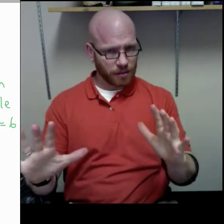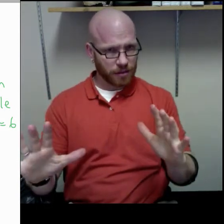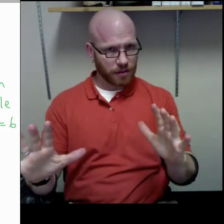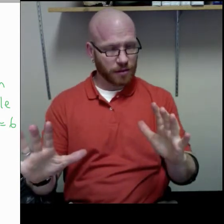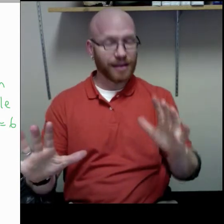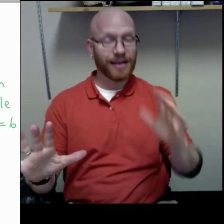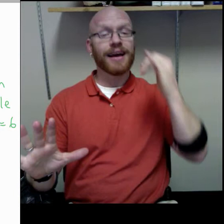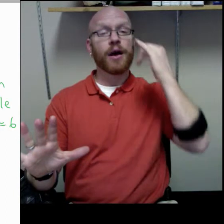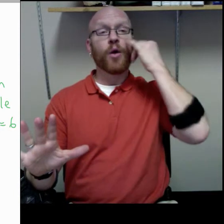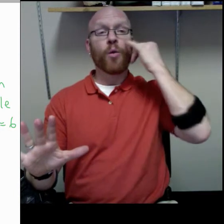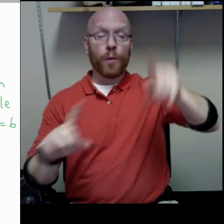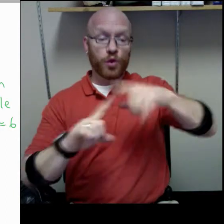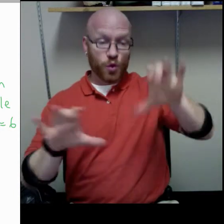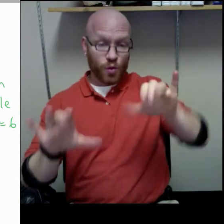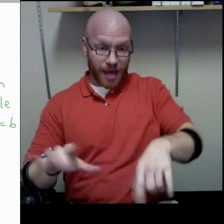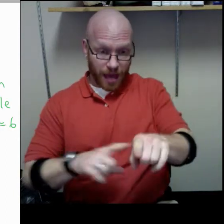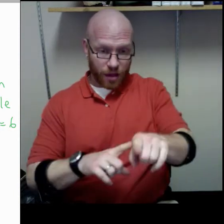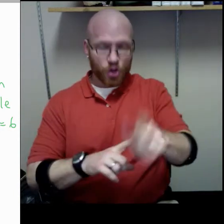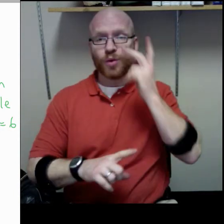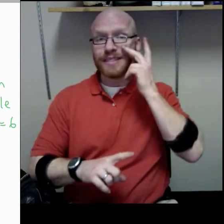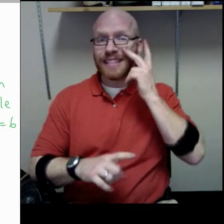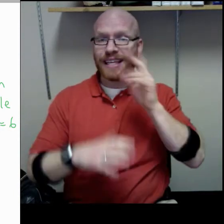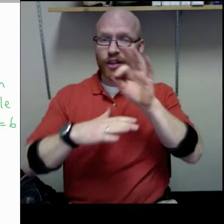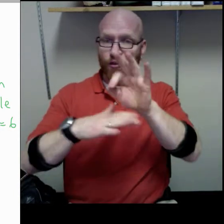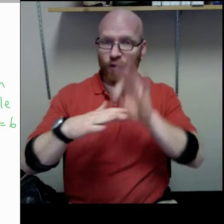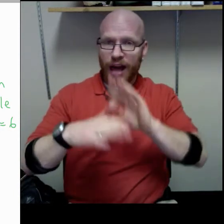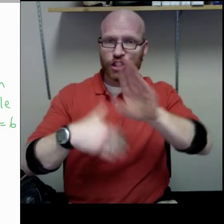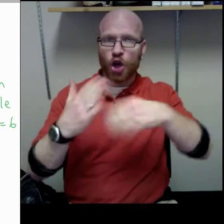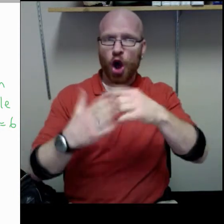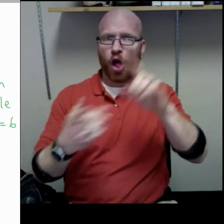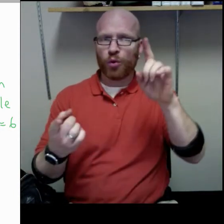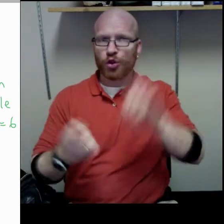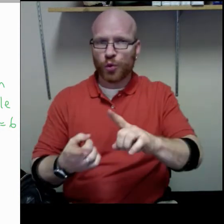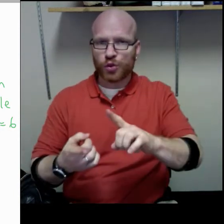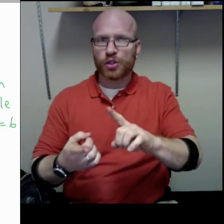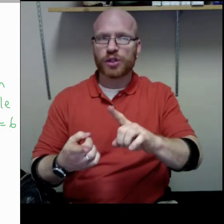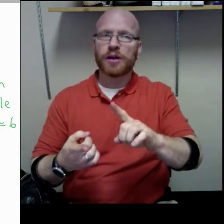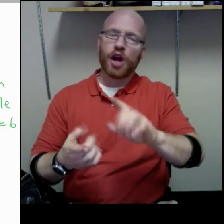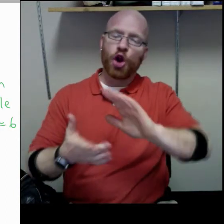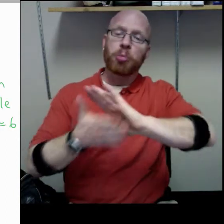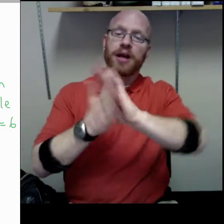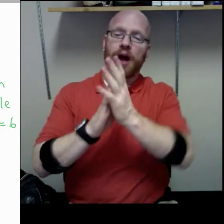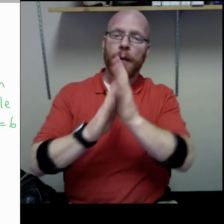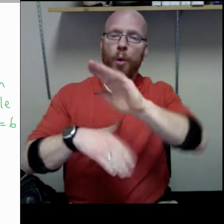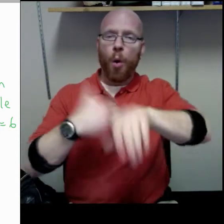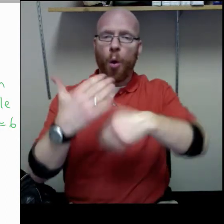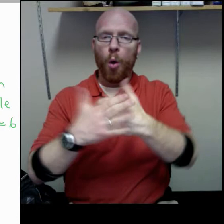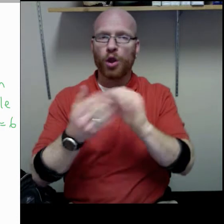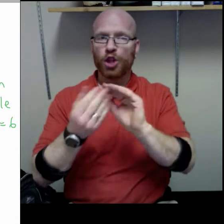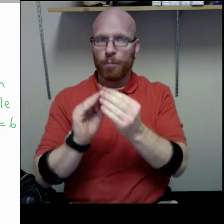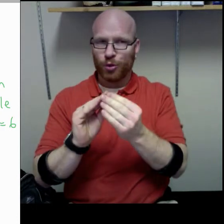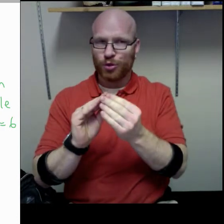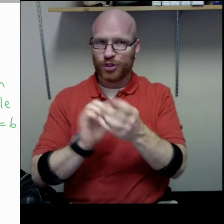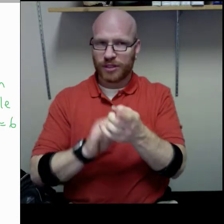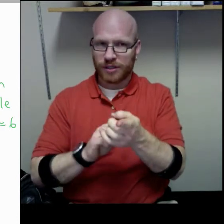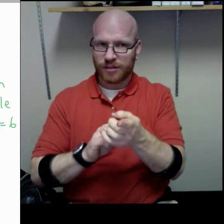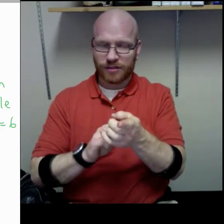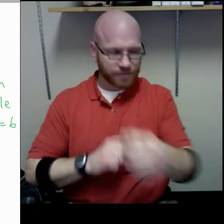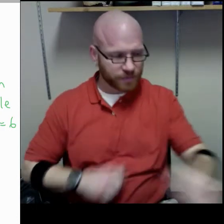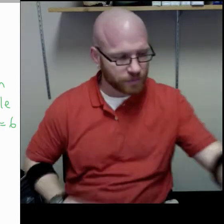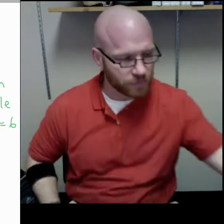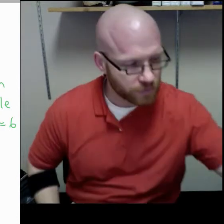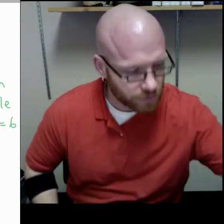balance. When we do that you will see the fractions all reduced or become whole numbers.